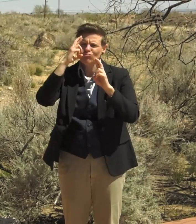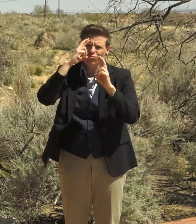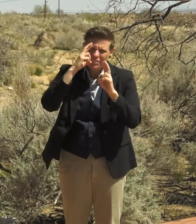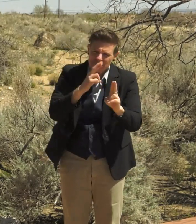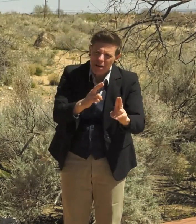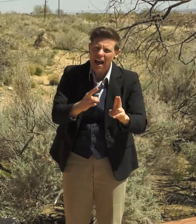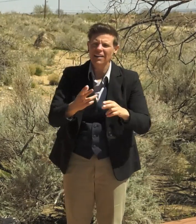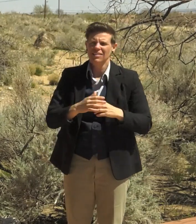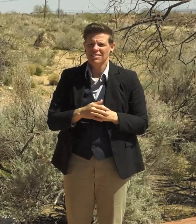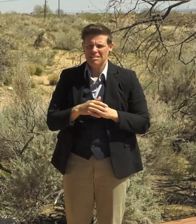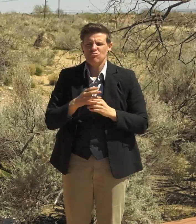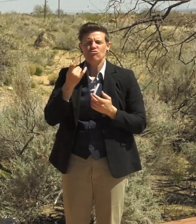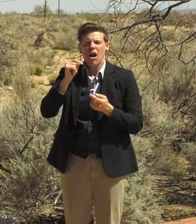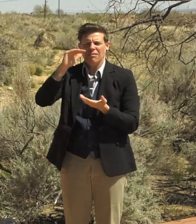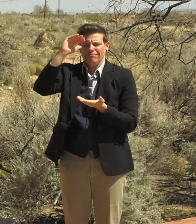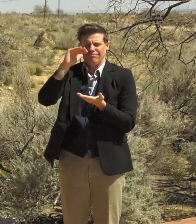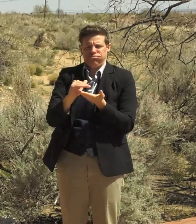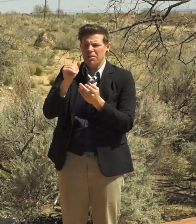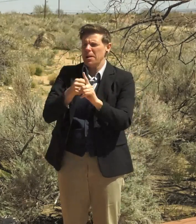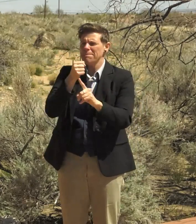resources. Thank you.